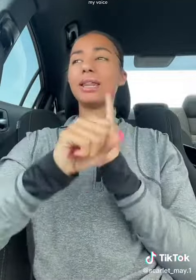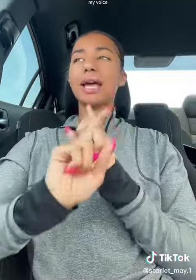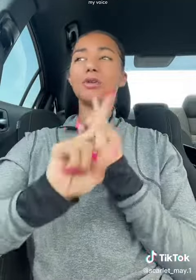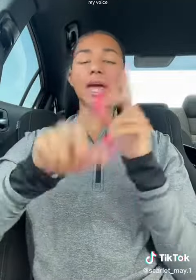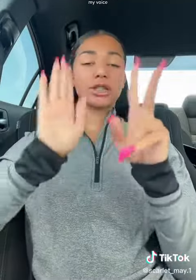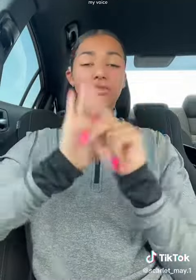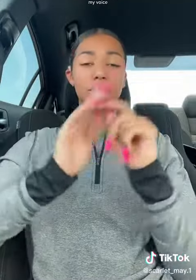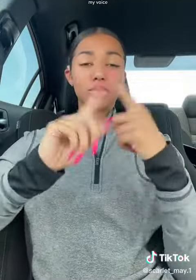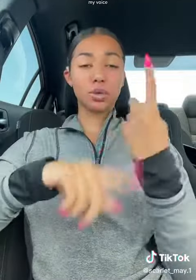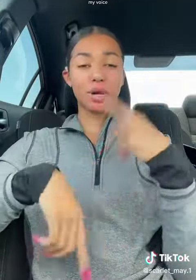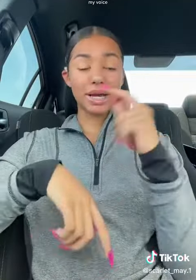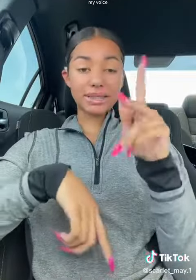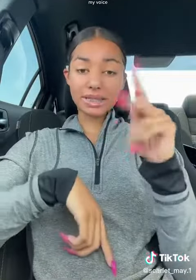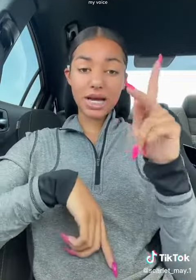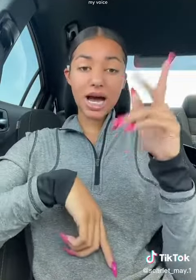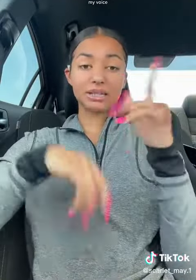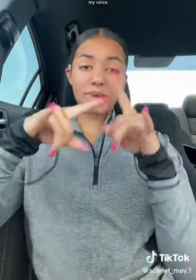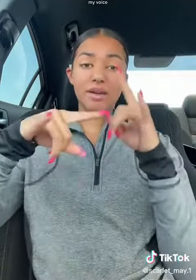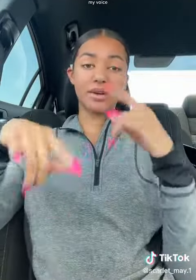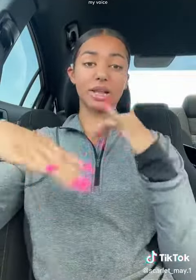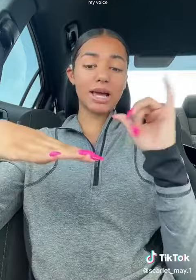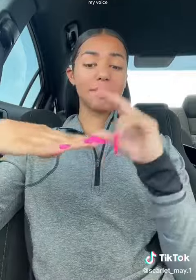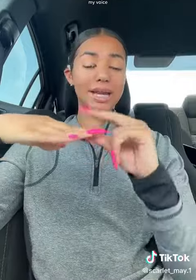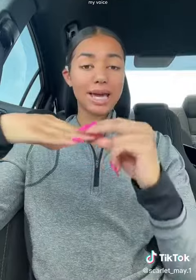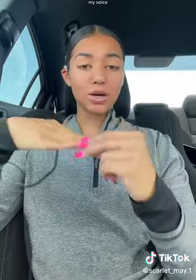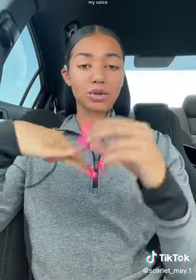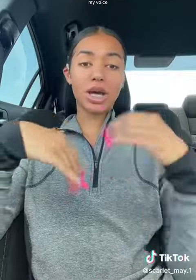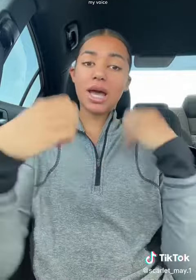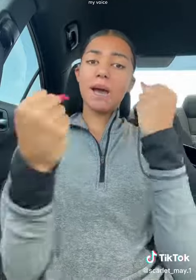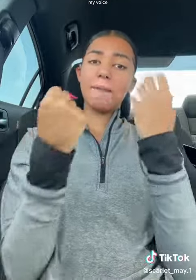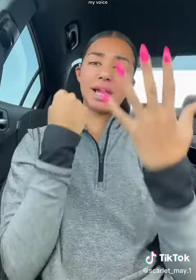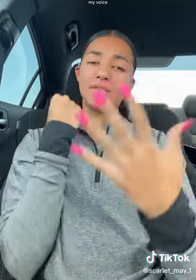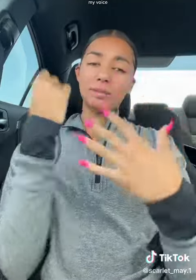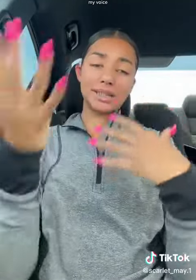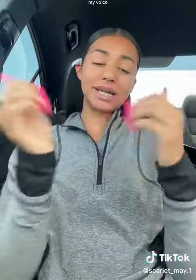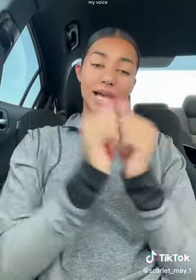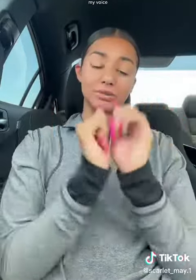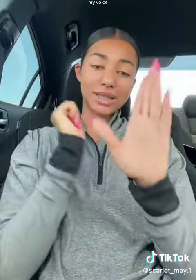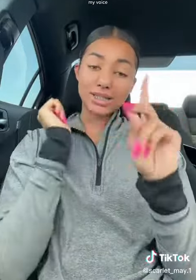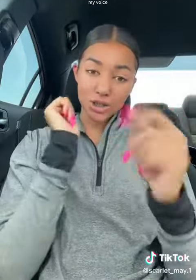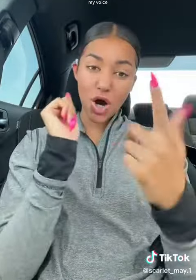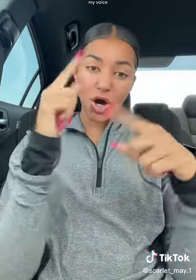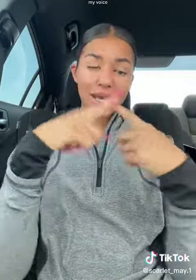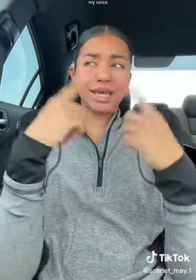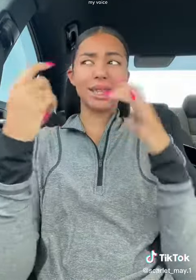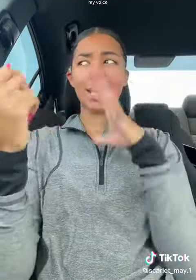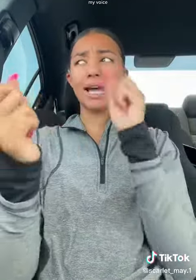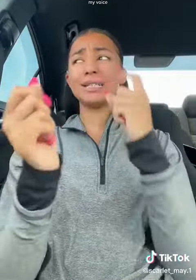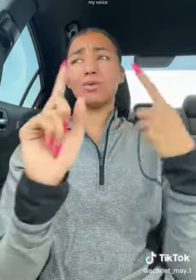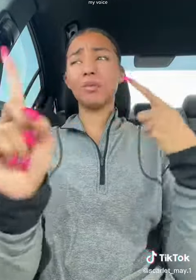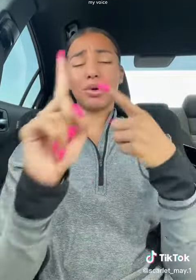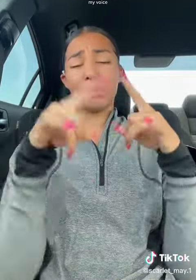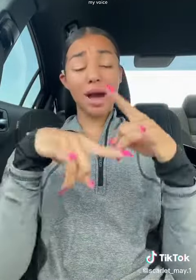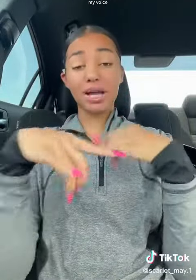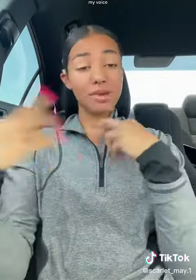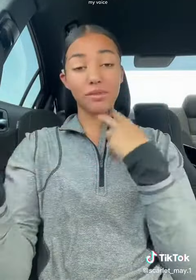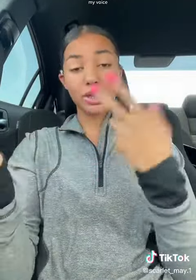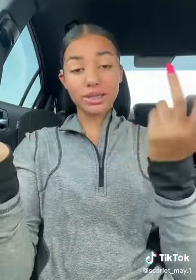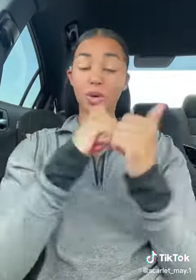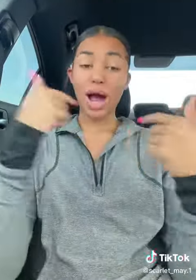like, a reaction video to one of my TikToks, making fun of, like, my nails, making fun of my signs with his dog, and then, like, I guess at one point, mocking my voice. So how do